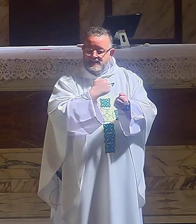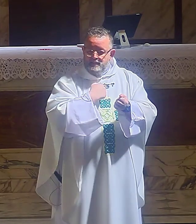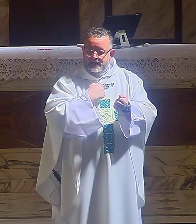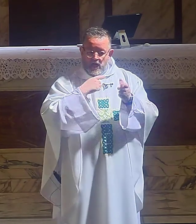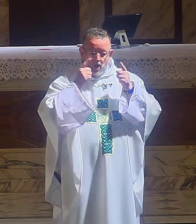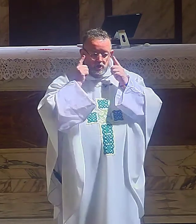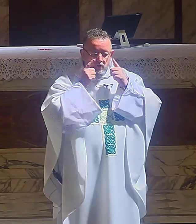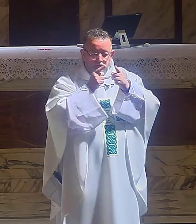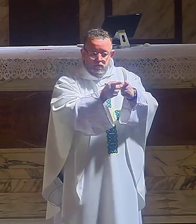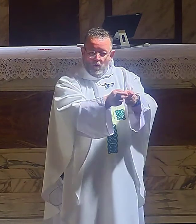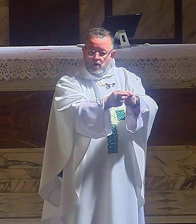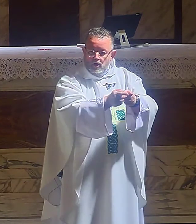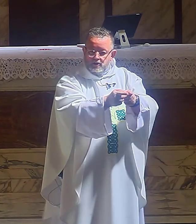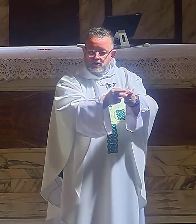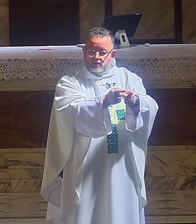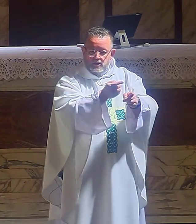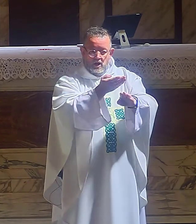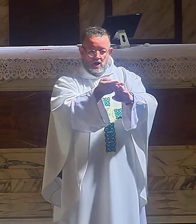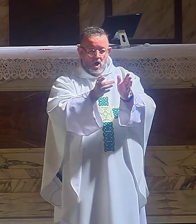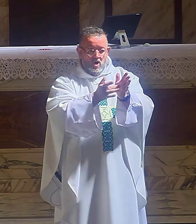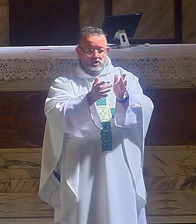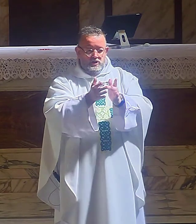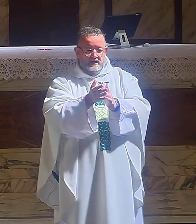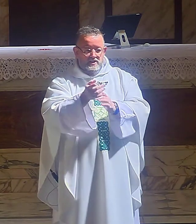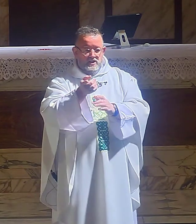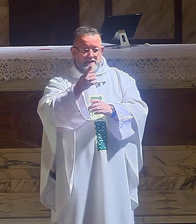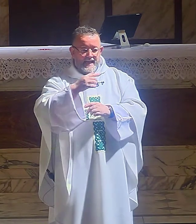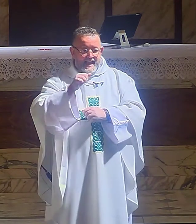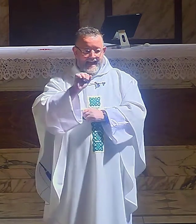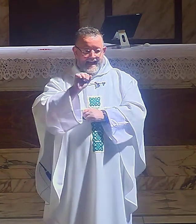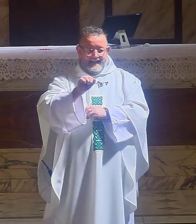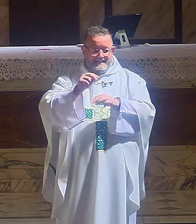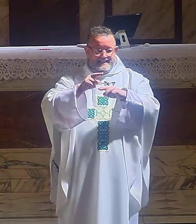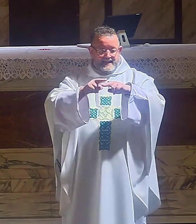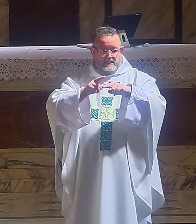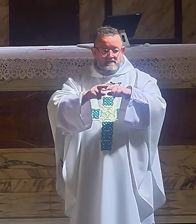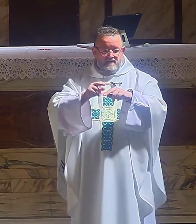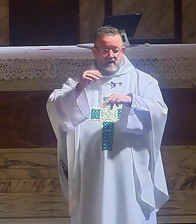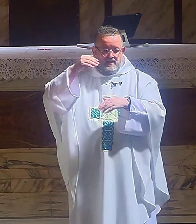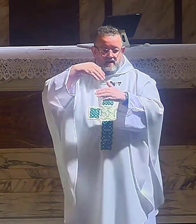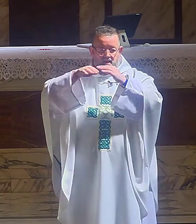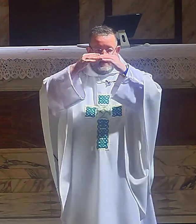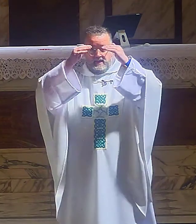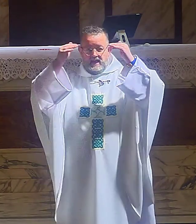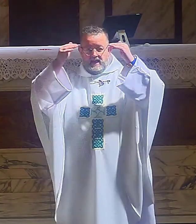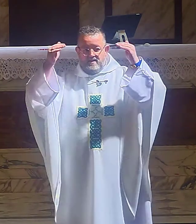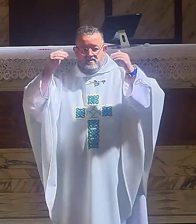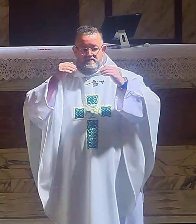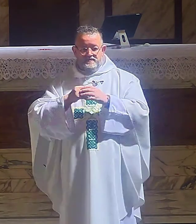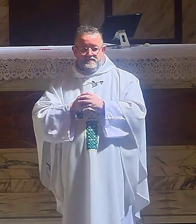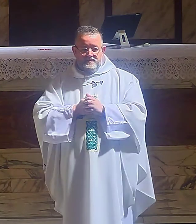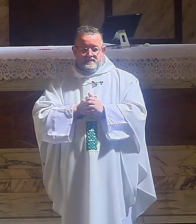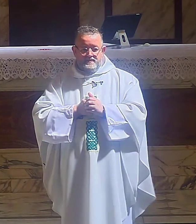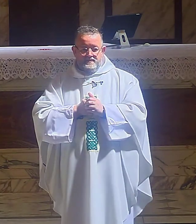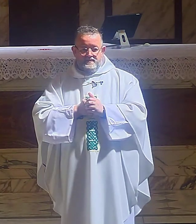me to focus on Jesus and his Father in heaven.